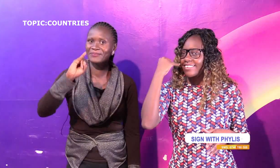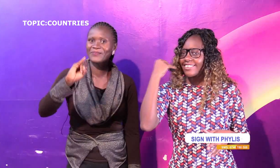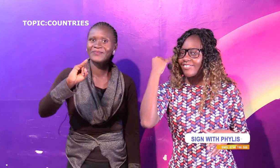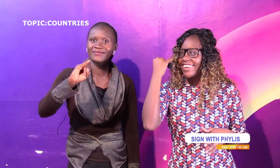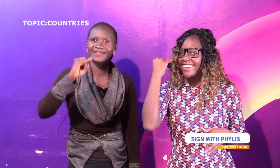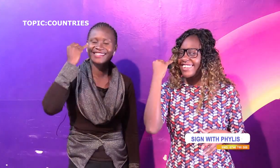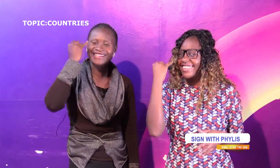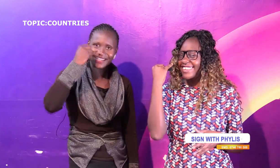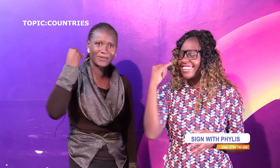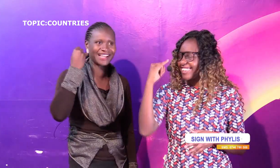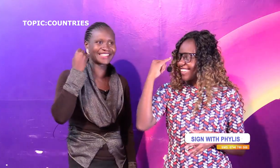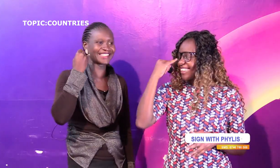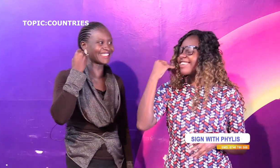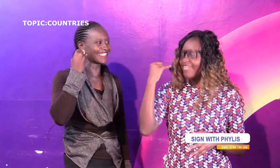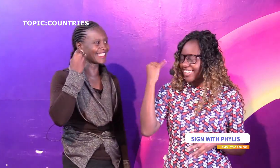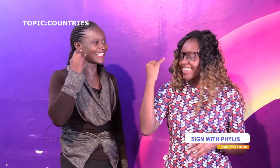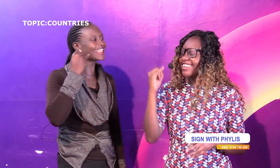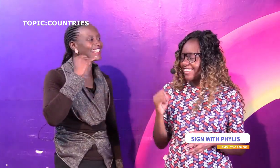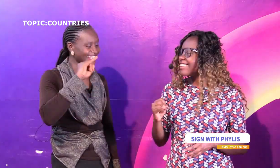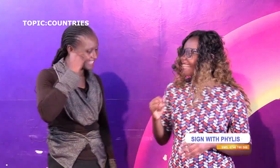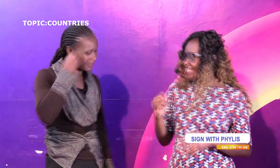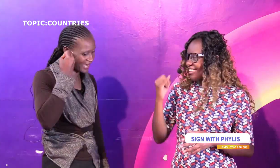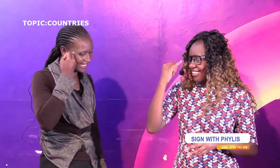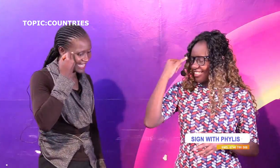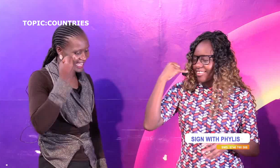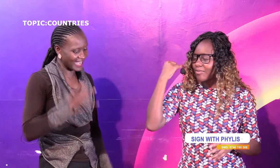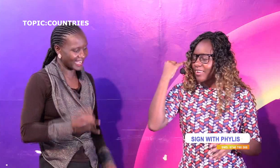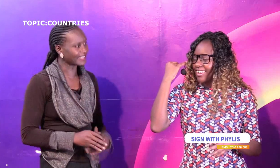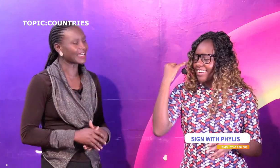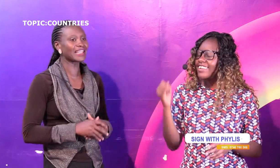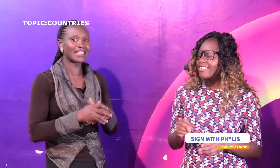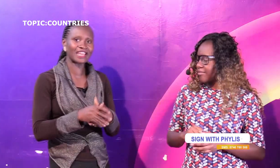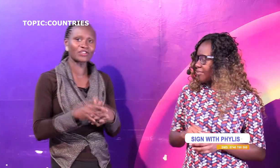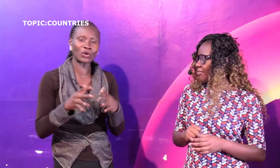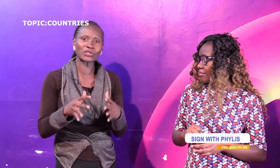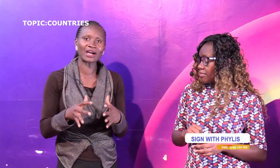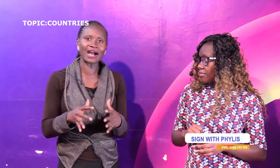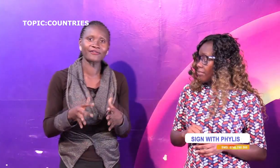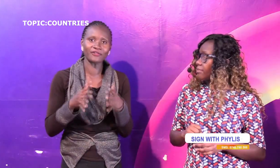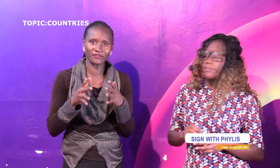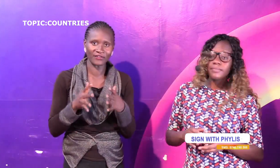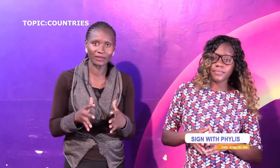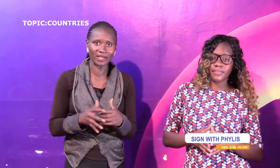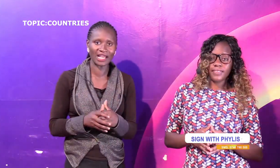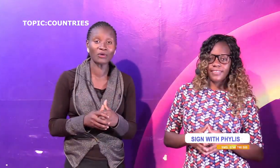Japan. Japan. Yes, Japan. Japan. And then also have Philippine. How do we